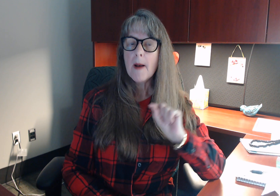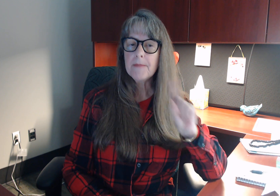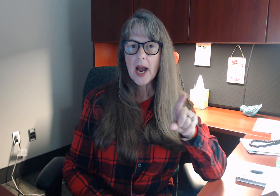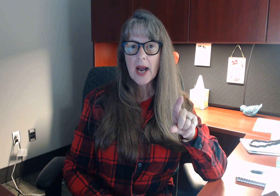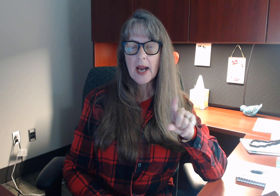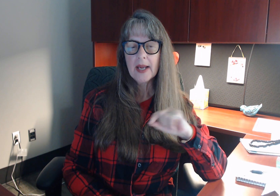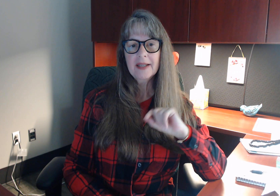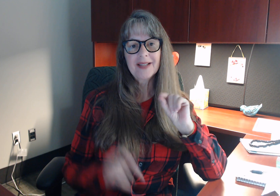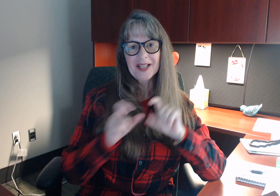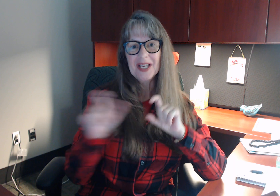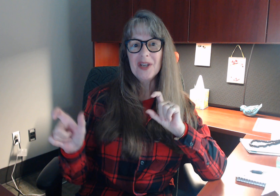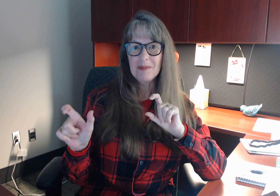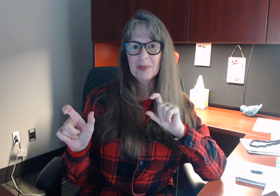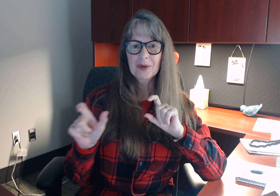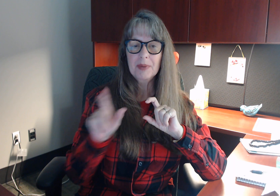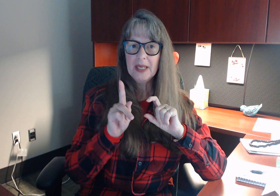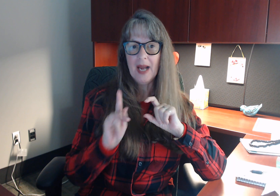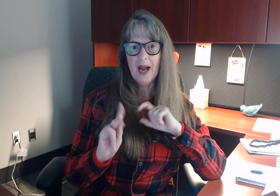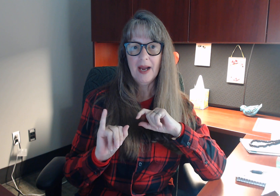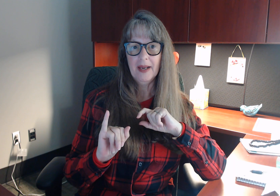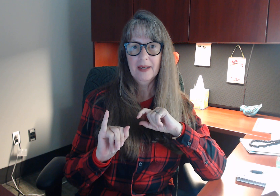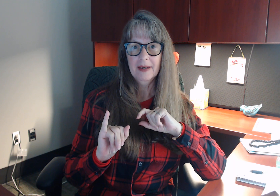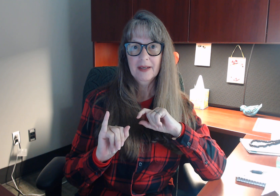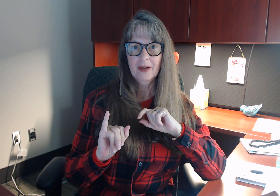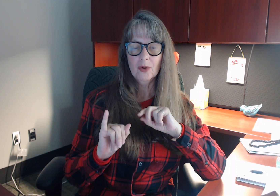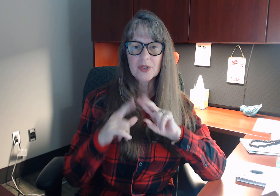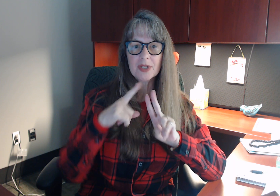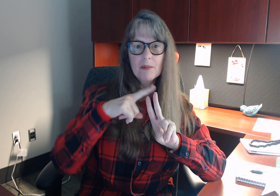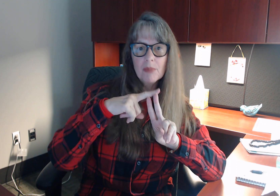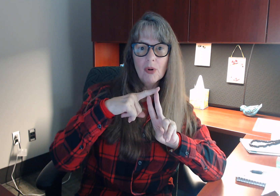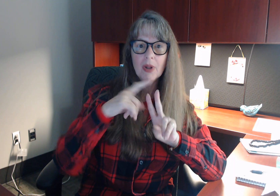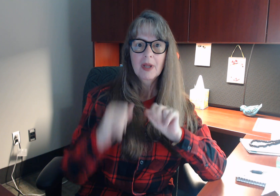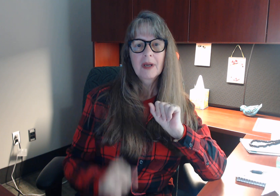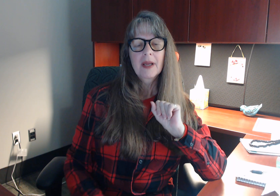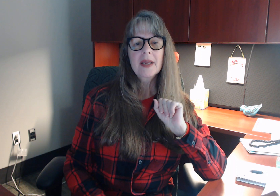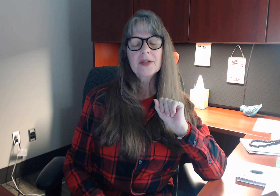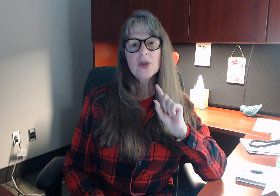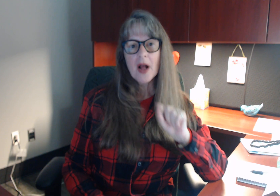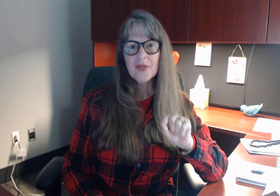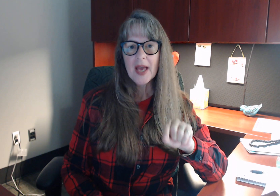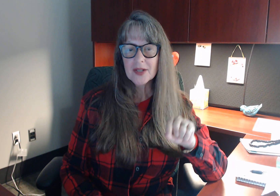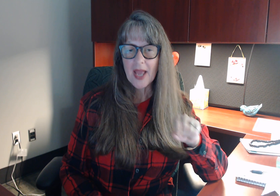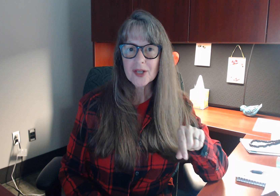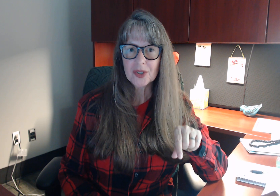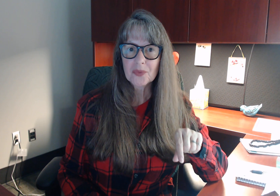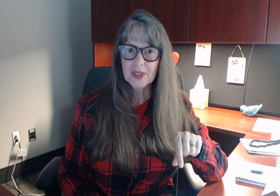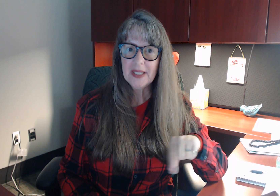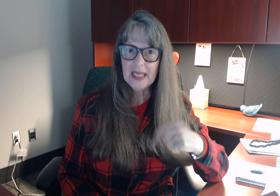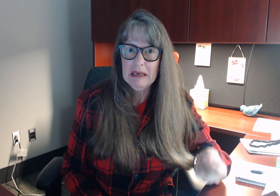it's not pie like the number, P-I, or the symbol. It's not that. It's actually really eating a